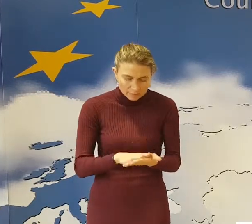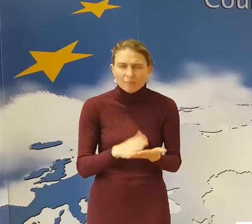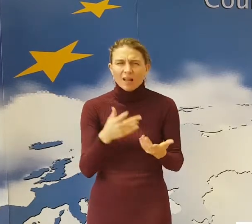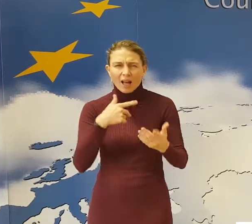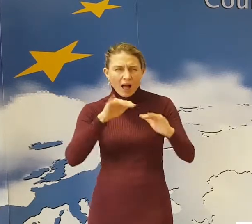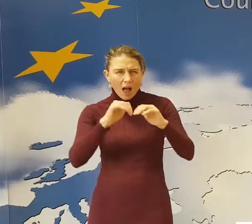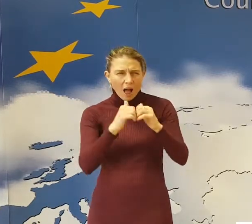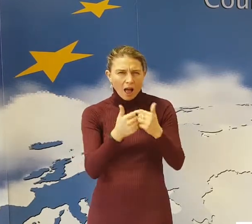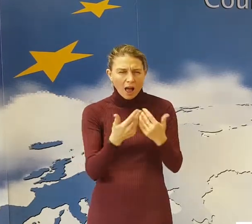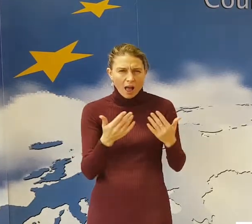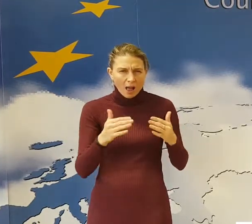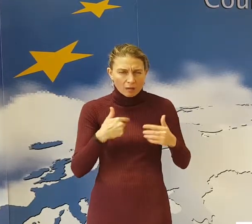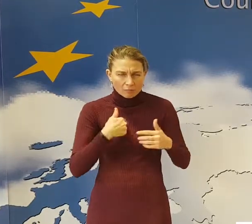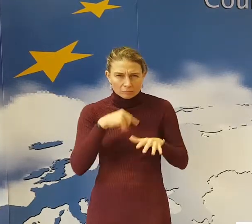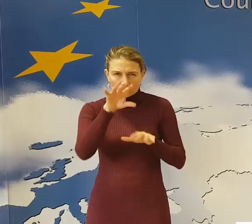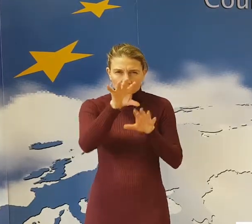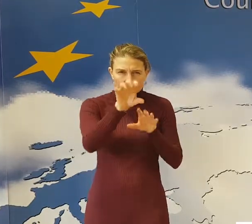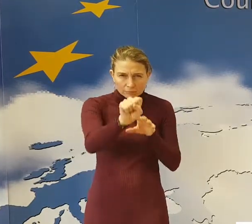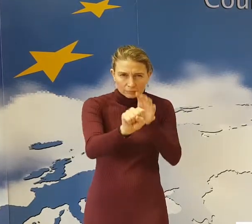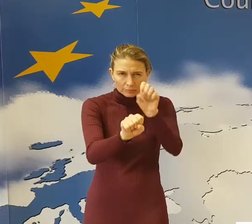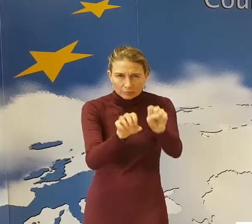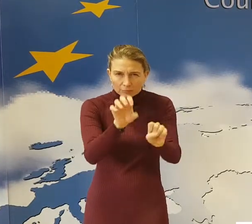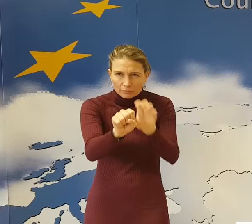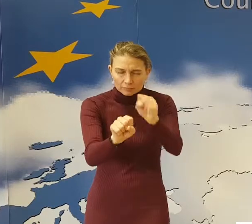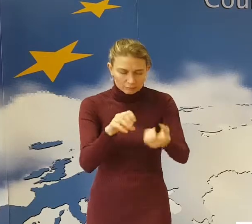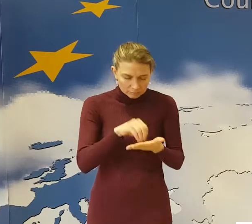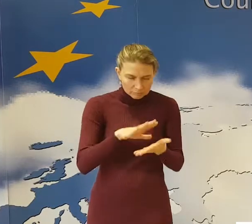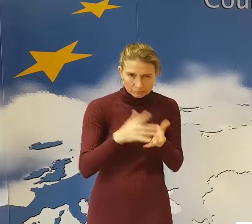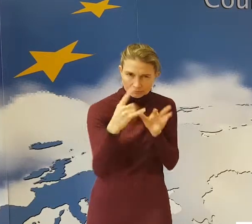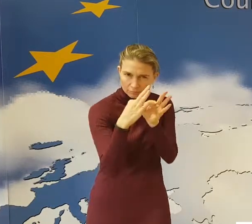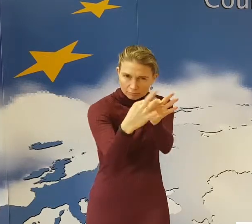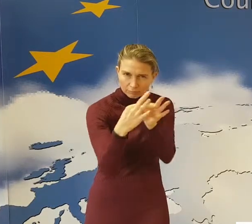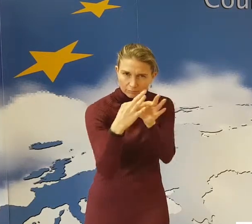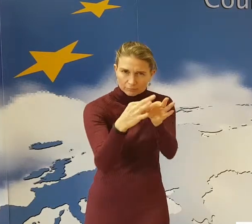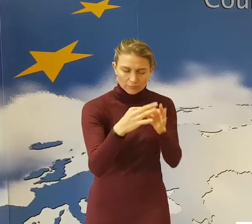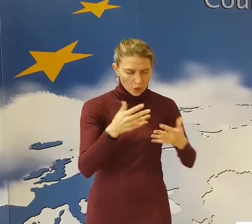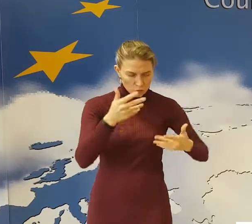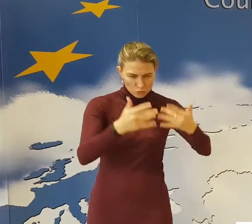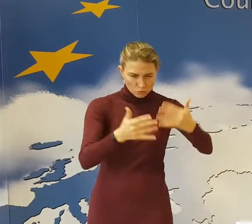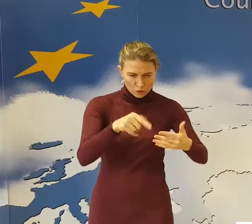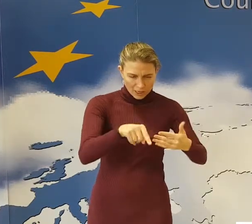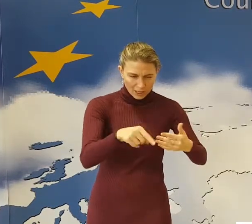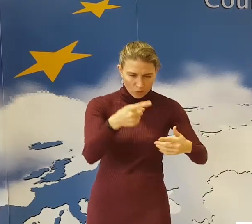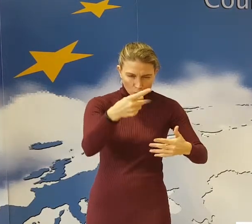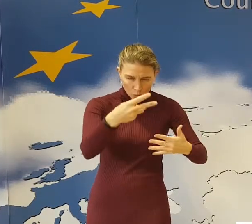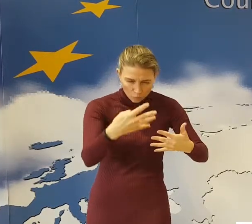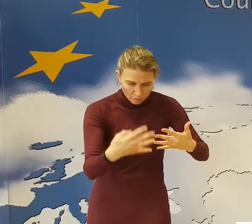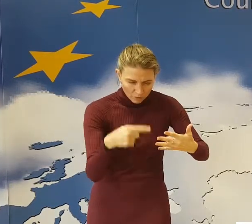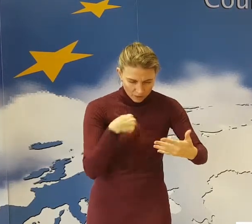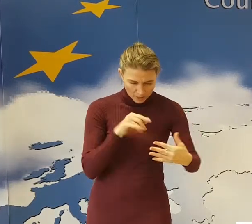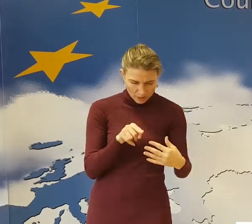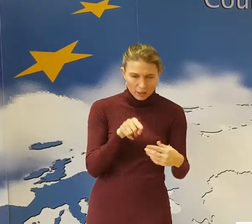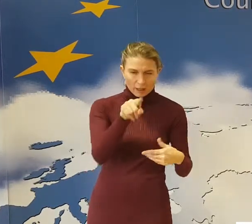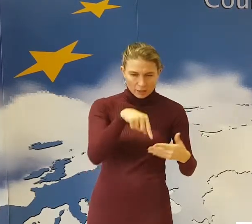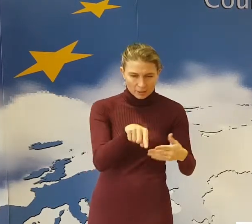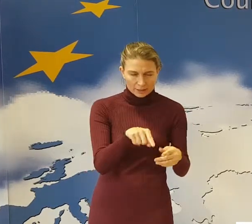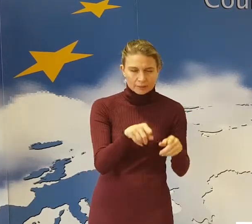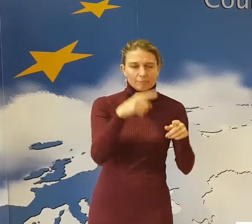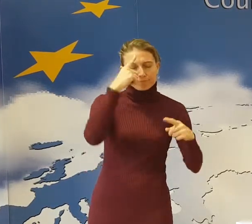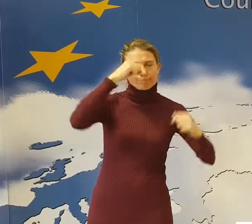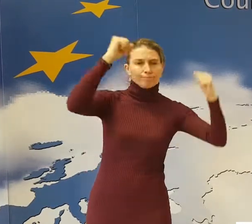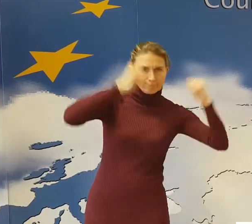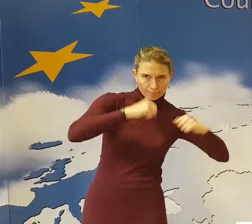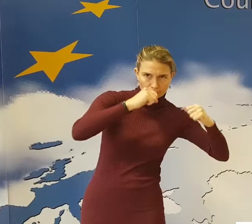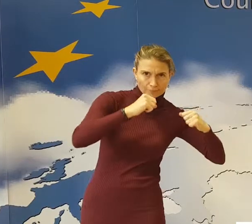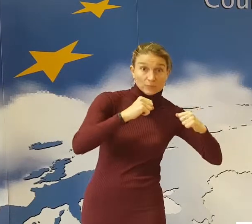the scoring instruments to match it to the language use of the learner. So, and they should have, the important thing is that there's an agreement